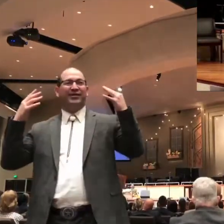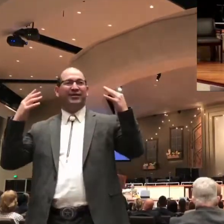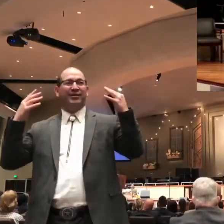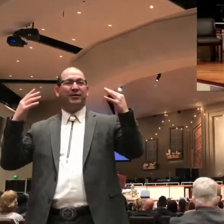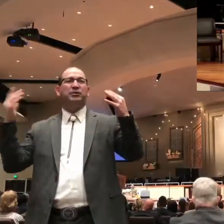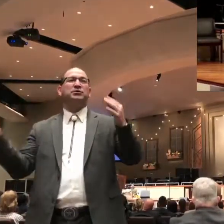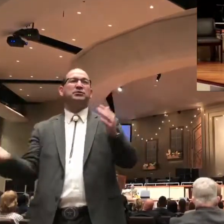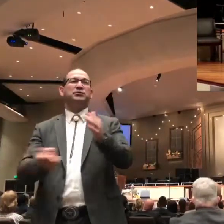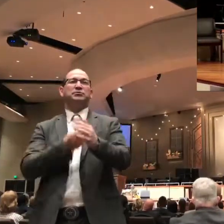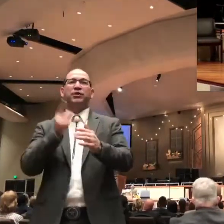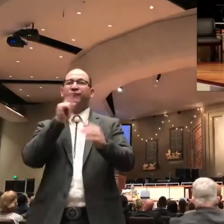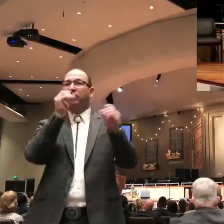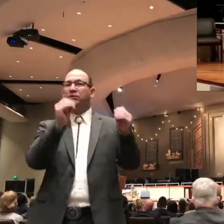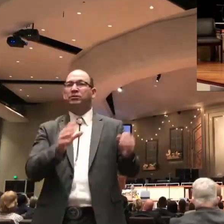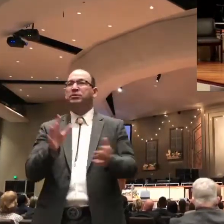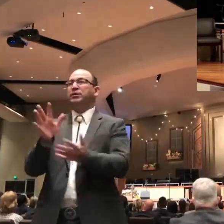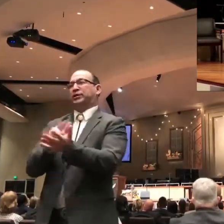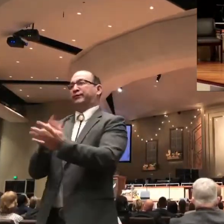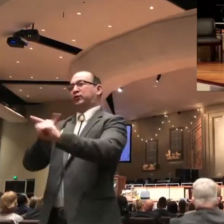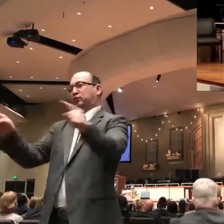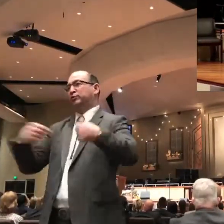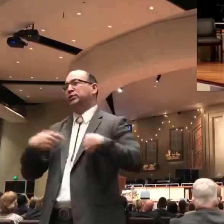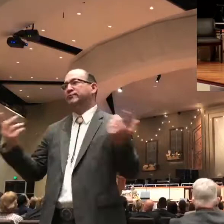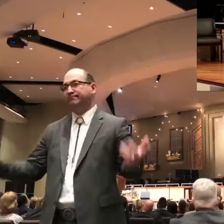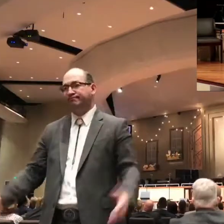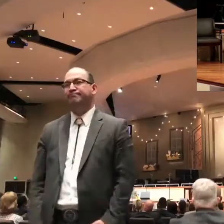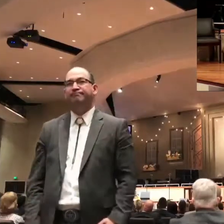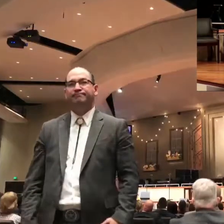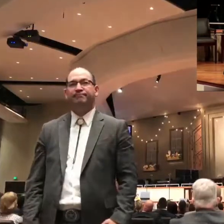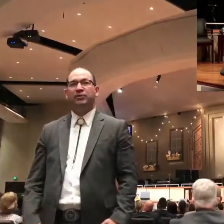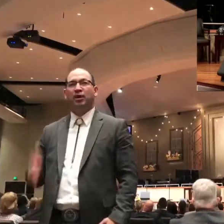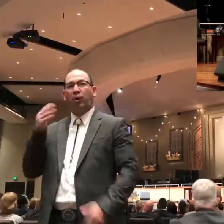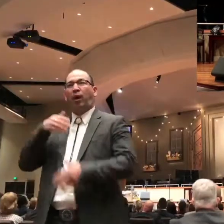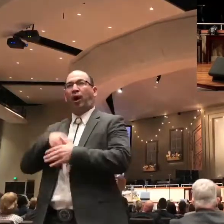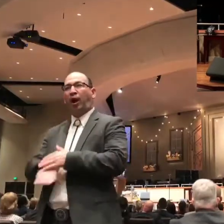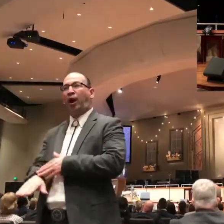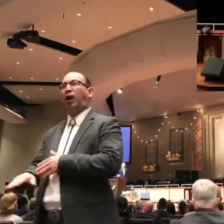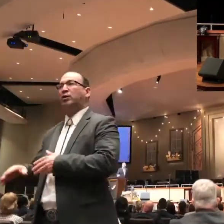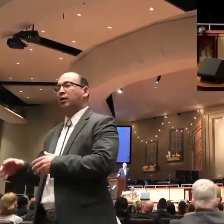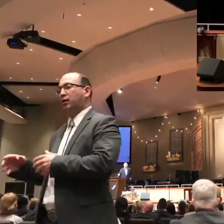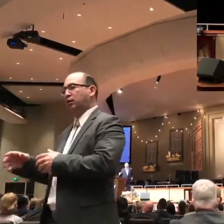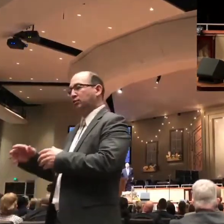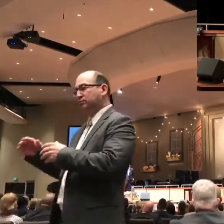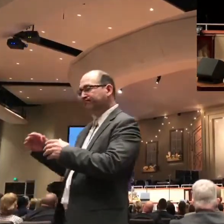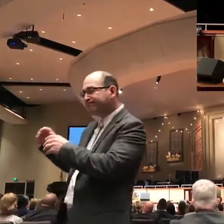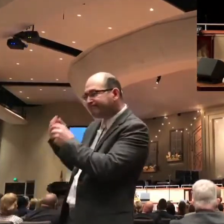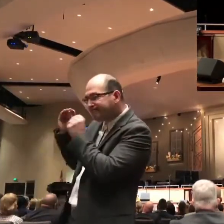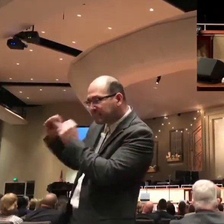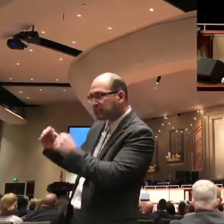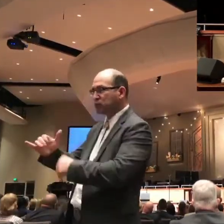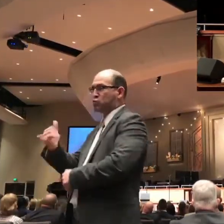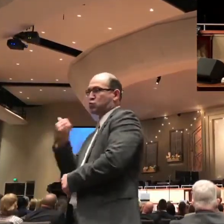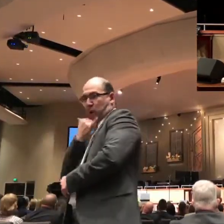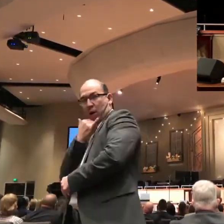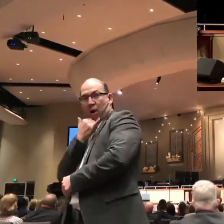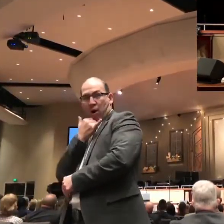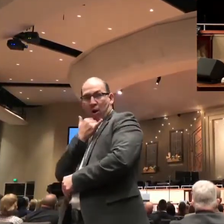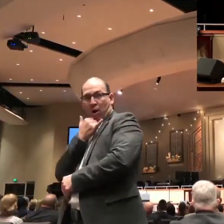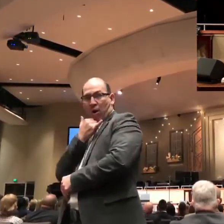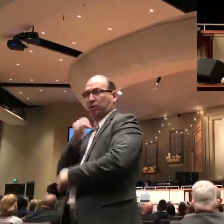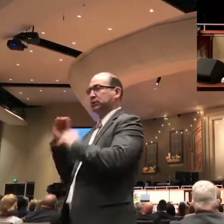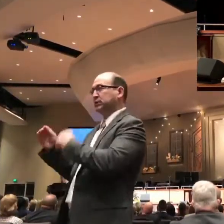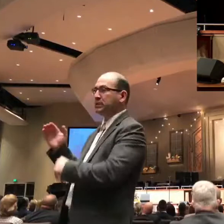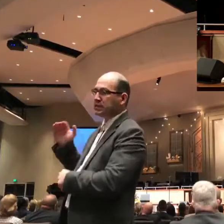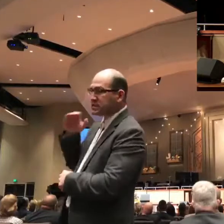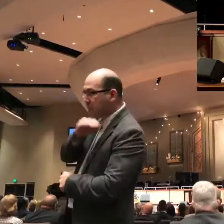but sometimes these false teachers take advantage of that. And they'll come in and begin to sow seeds of doctrinal corruption.